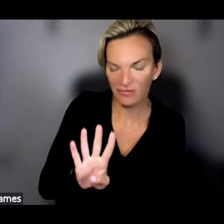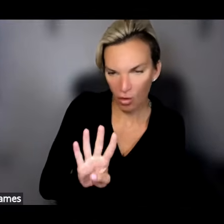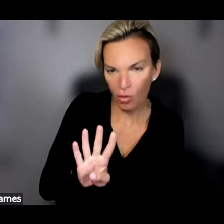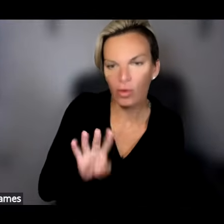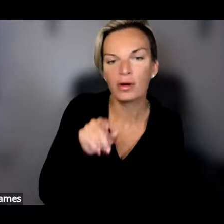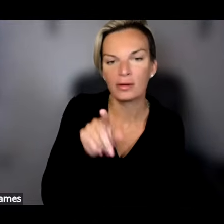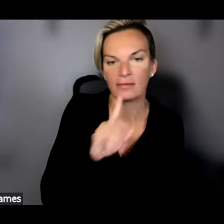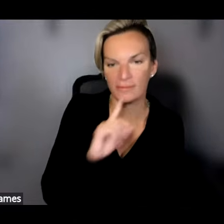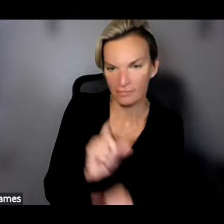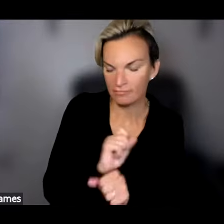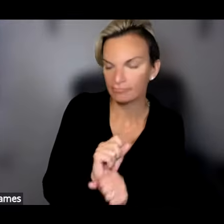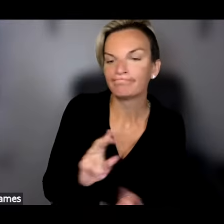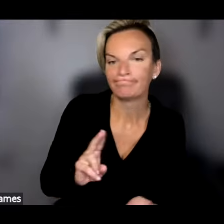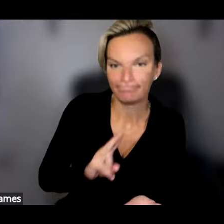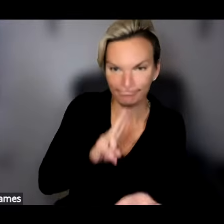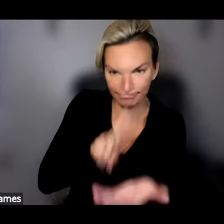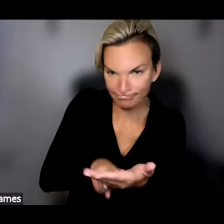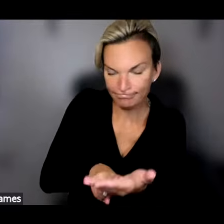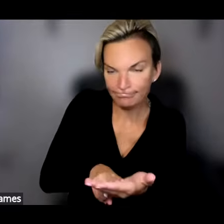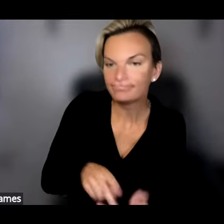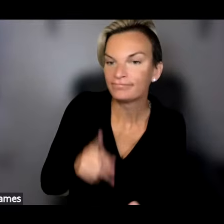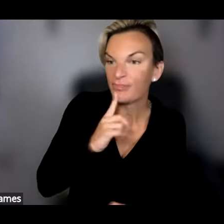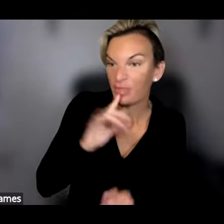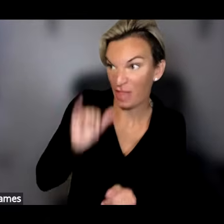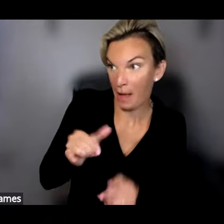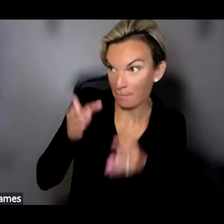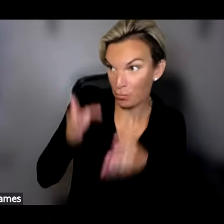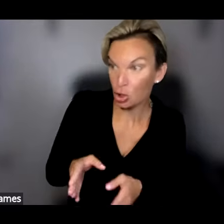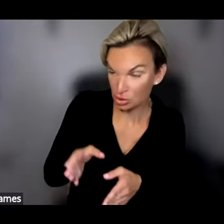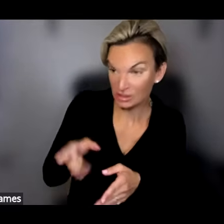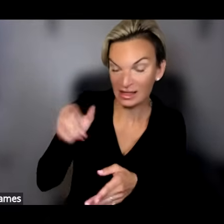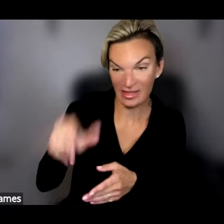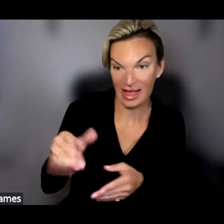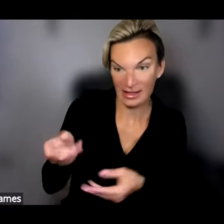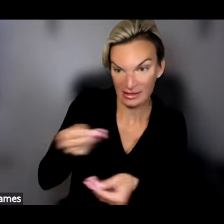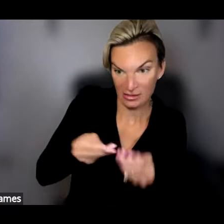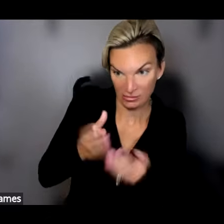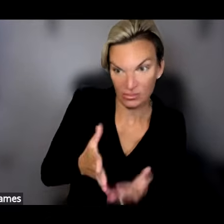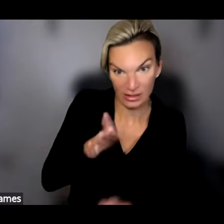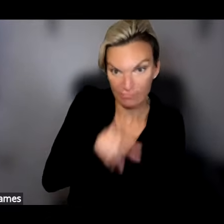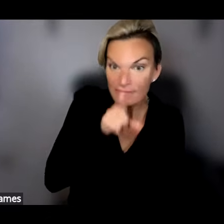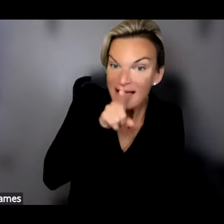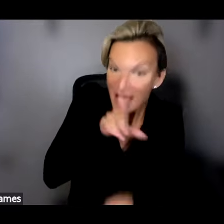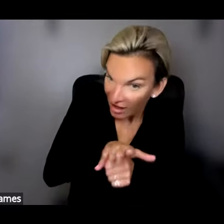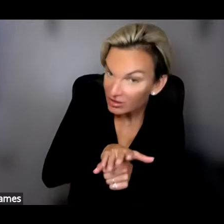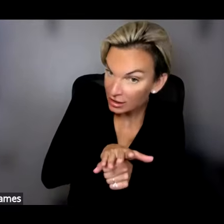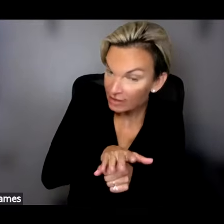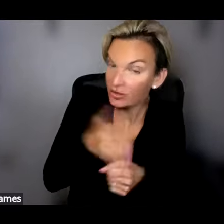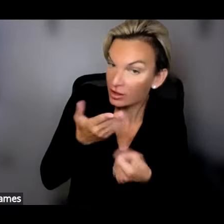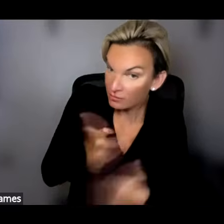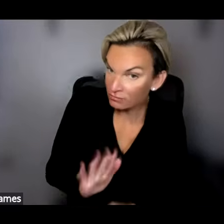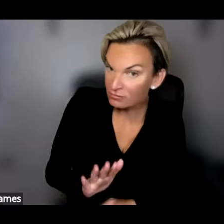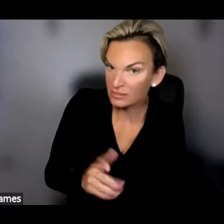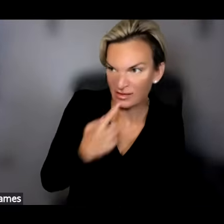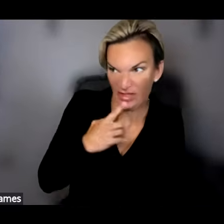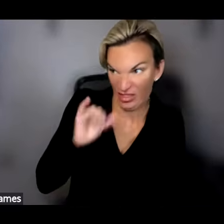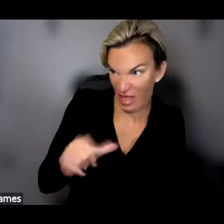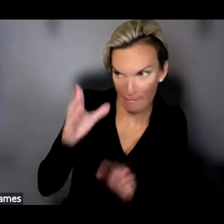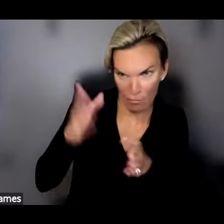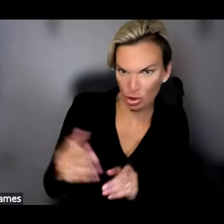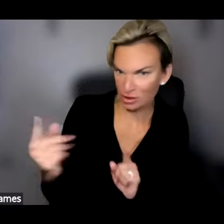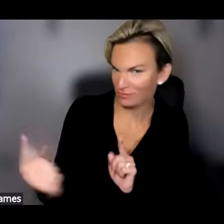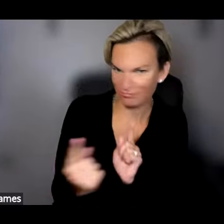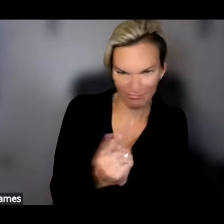as circulator. Bramsey says in his affidavit, Cambensi did not collect my signature.